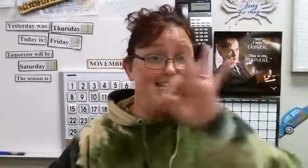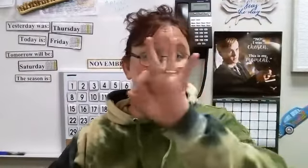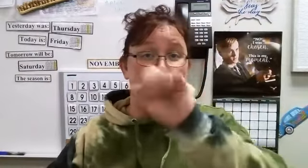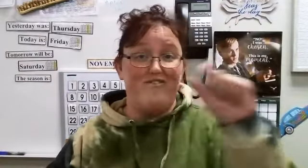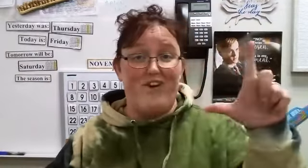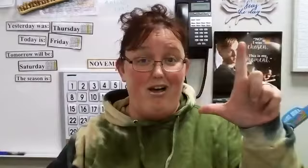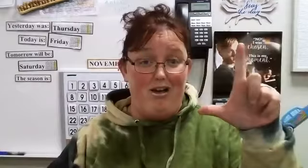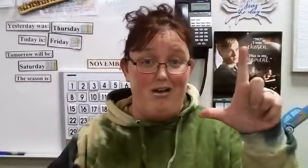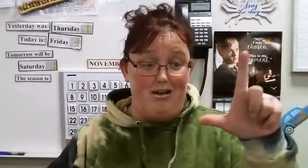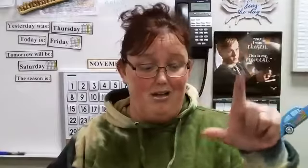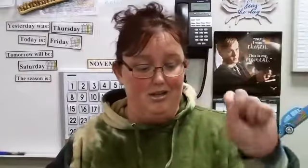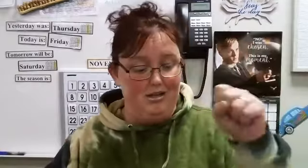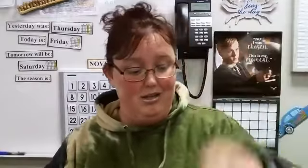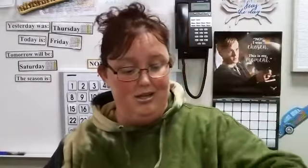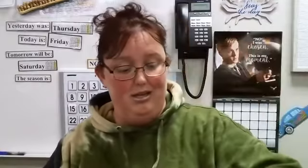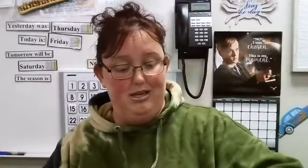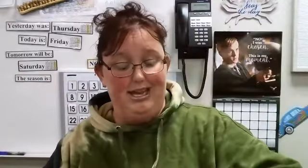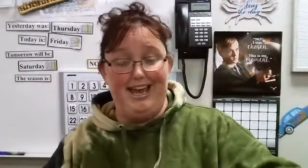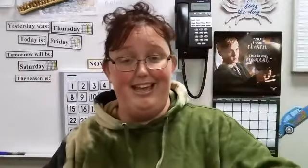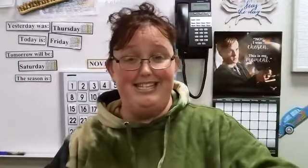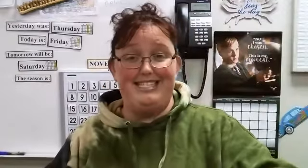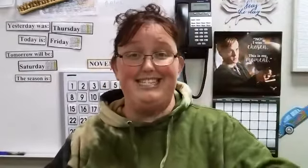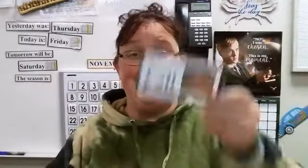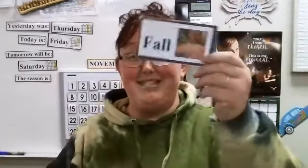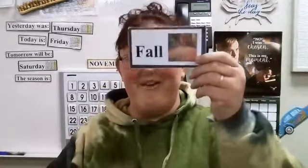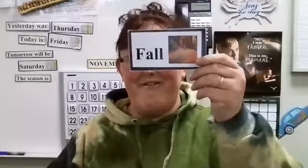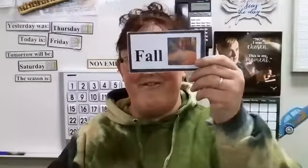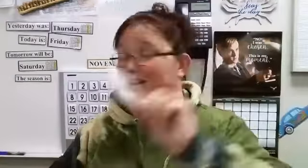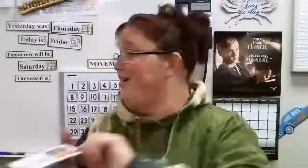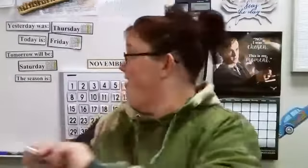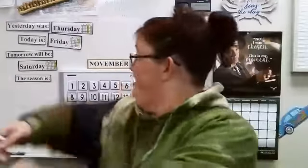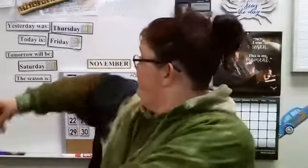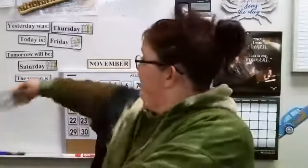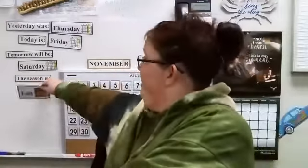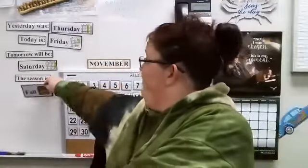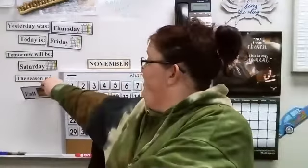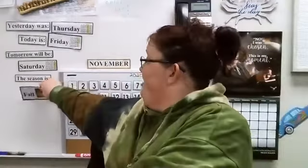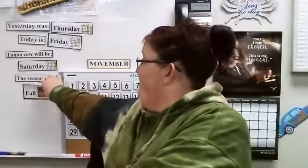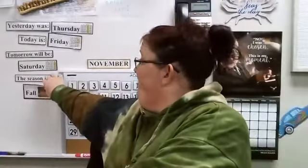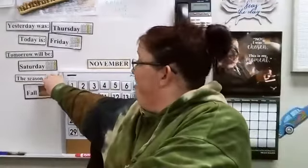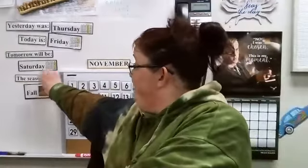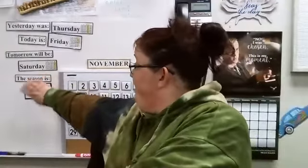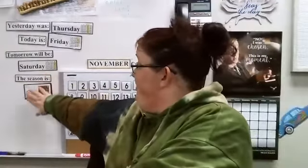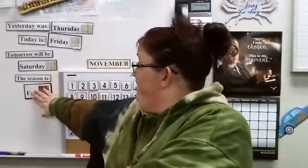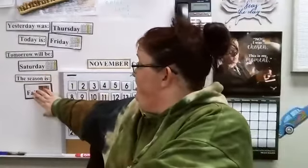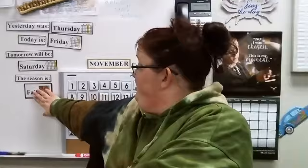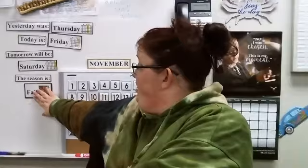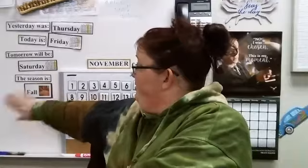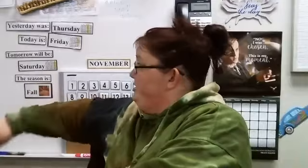It's fall. Yeah, this season is fall. And it actually feels like fall this week, which is